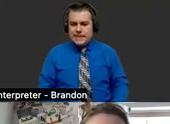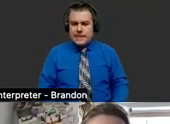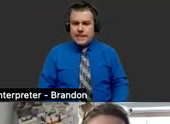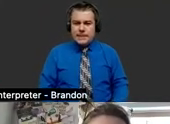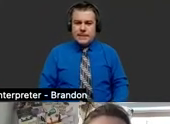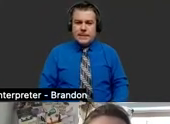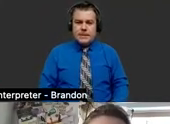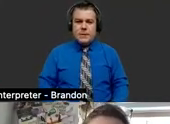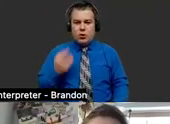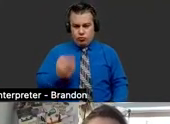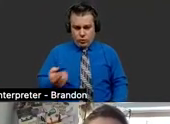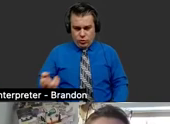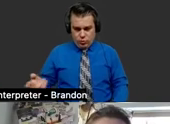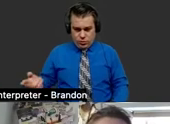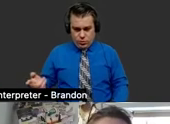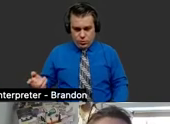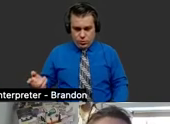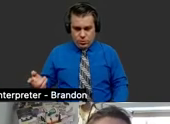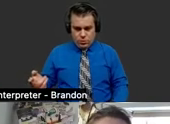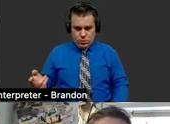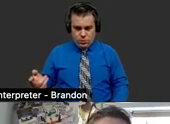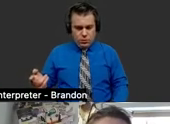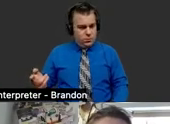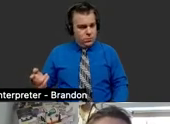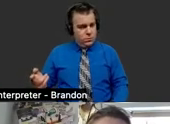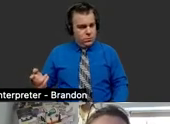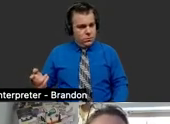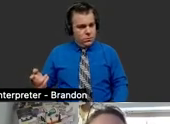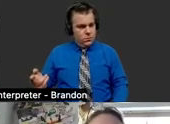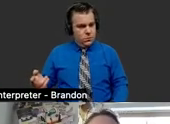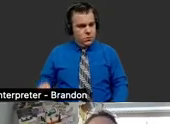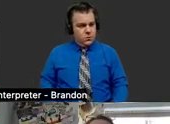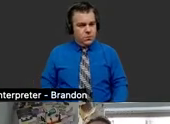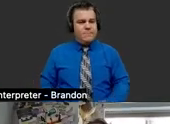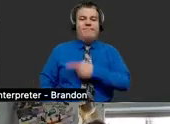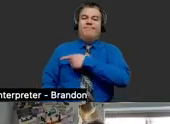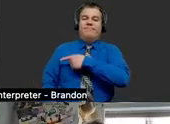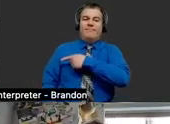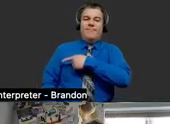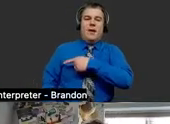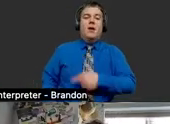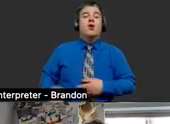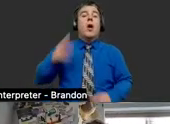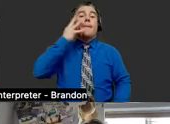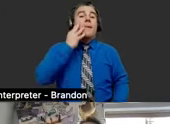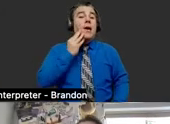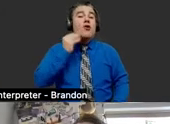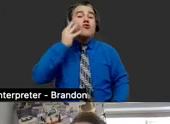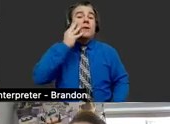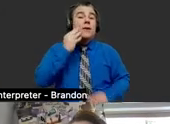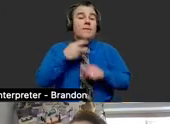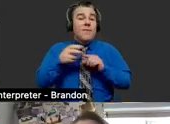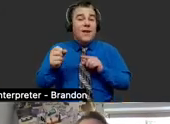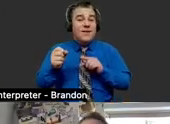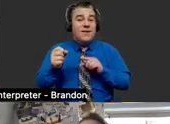here, actually. Let me see. I saw it. Oh, Plexus Pivotal. So underneath Experience Plexus. So if you're not